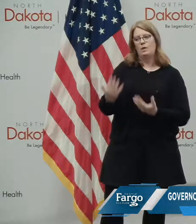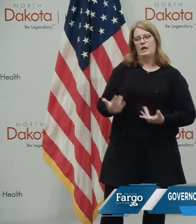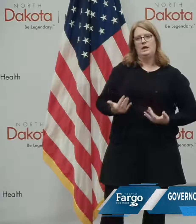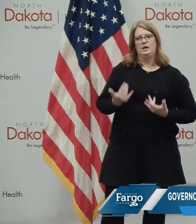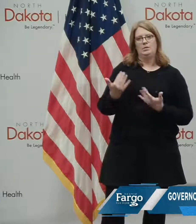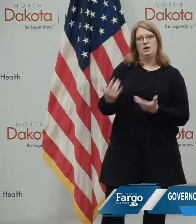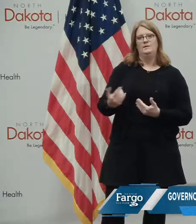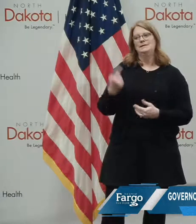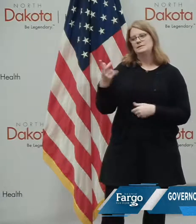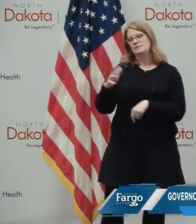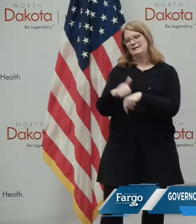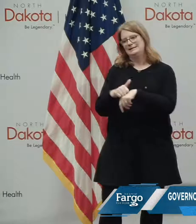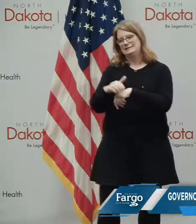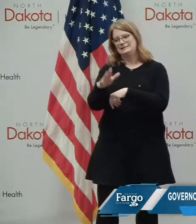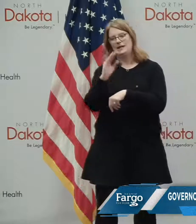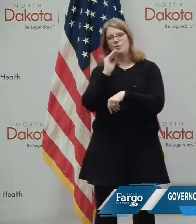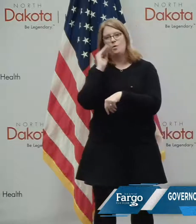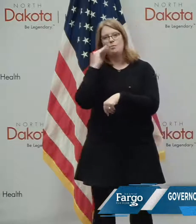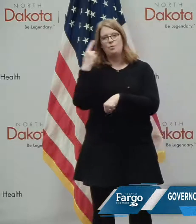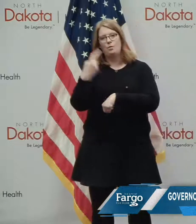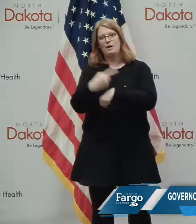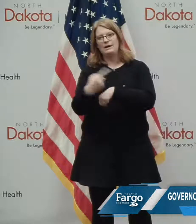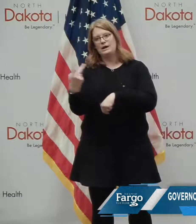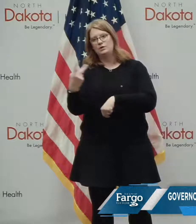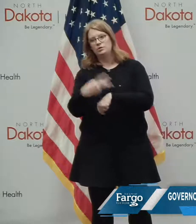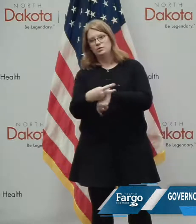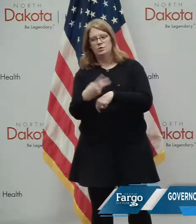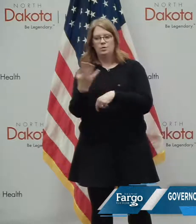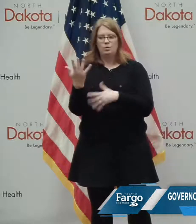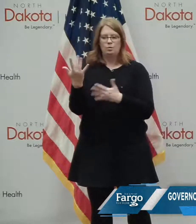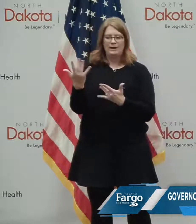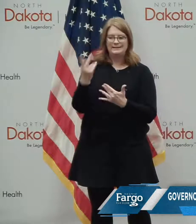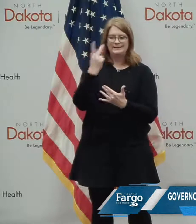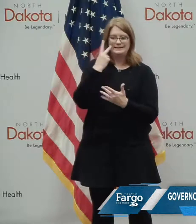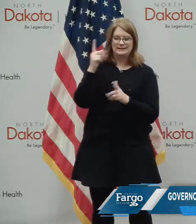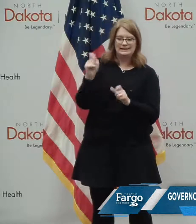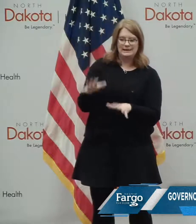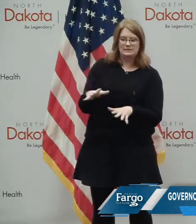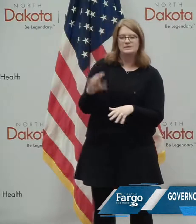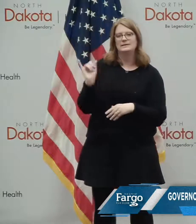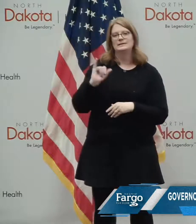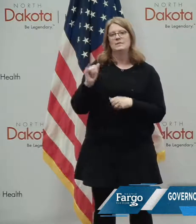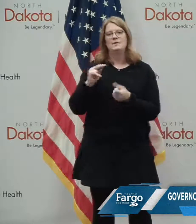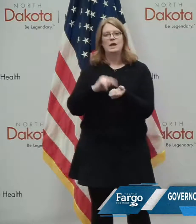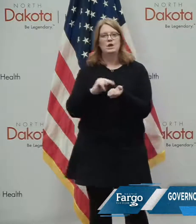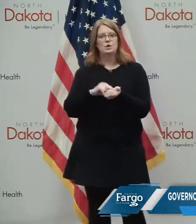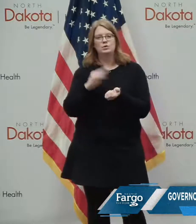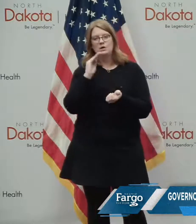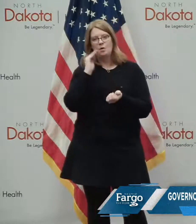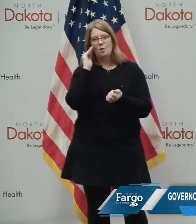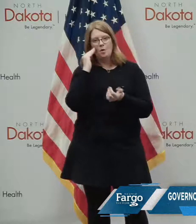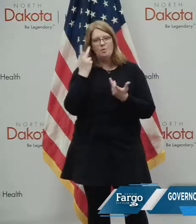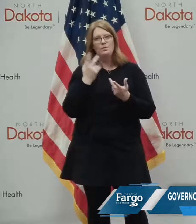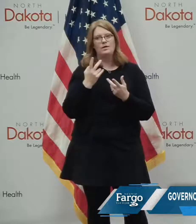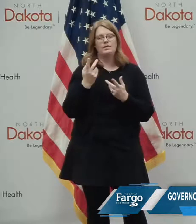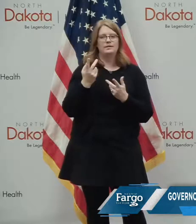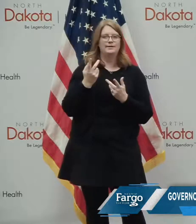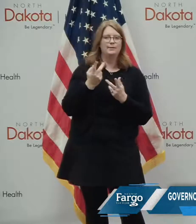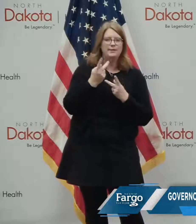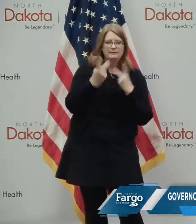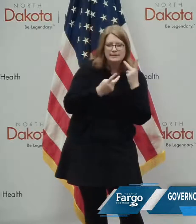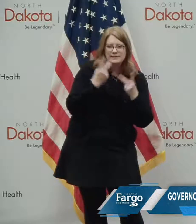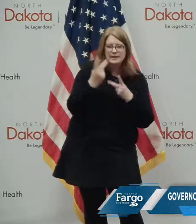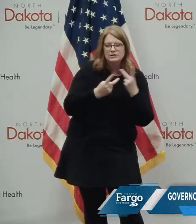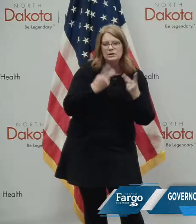somebody gets sent home for a day or two waiting to find out their test. Same thing within nursing homes, whether with visitation or with residents